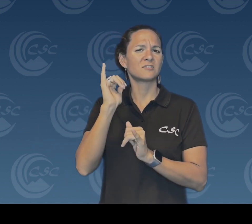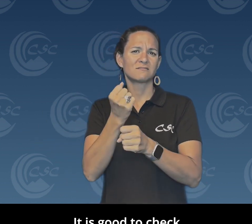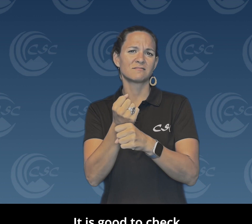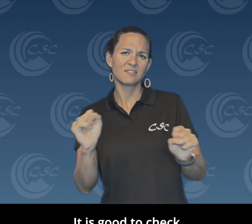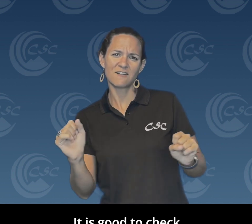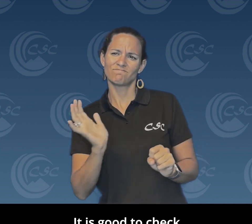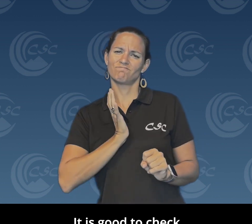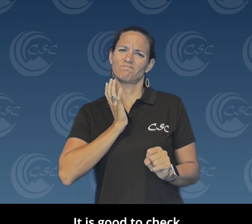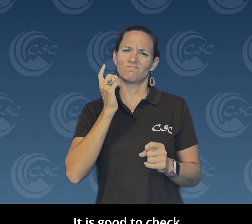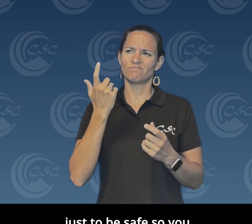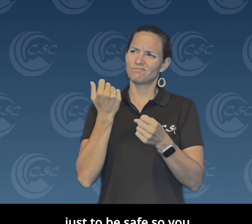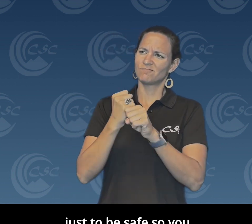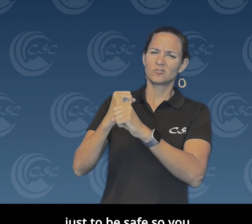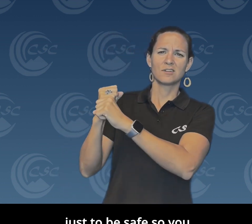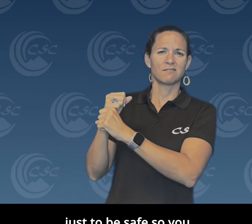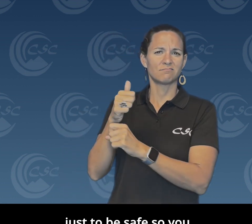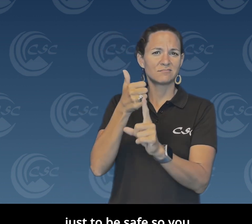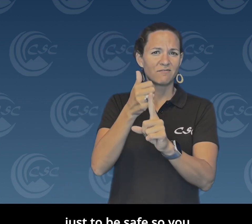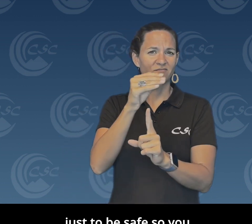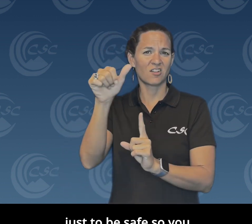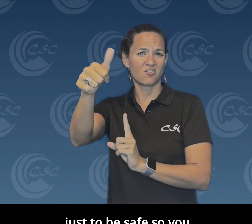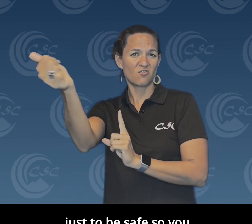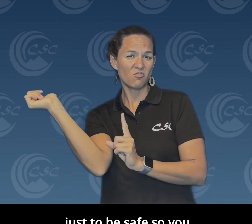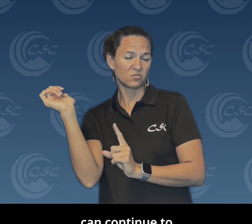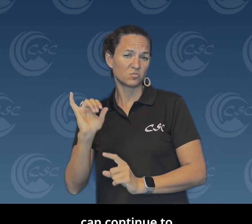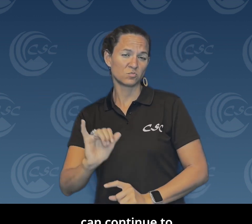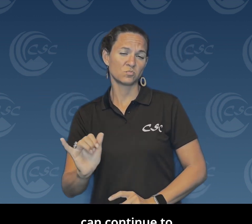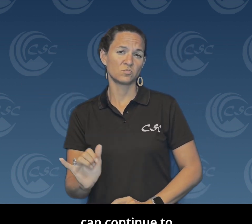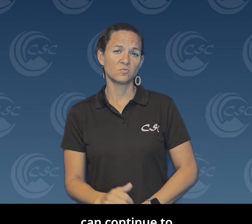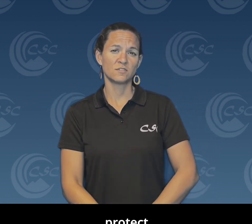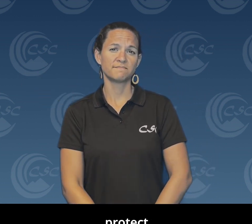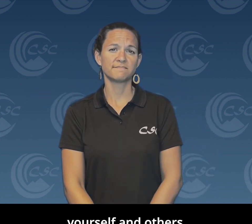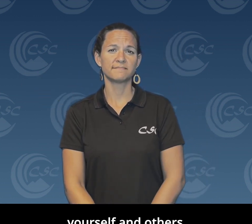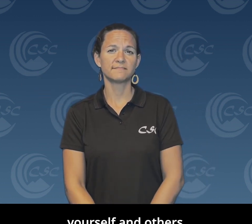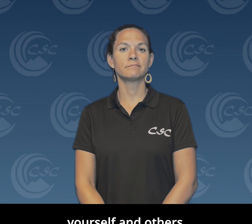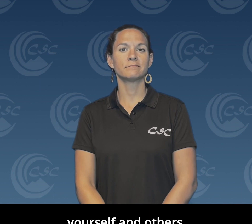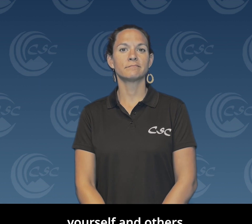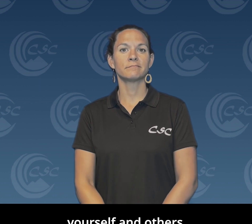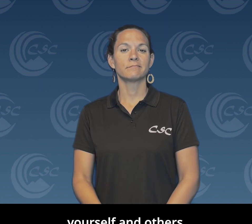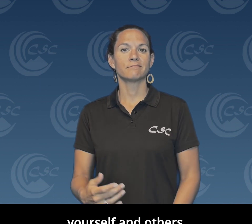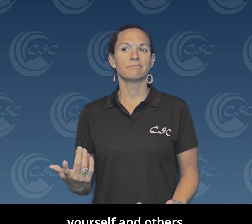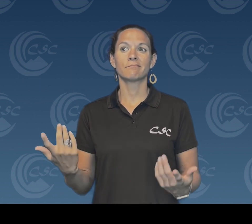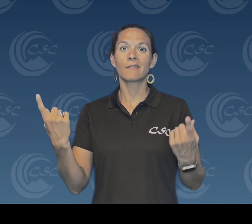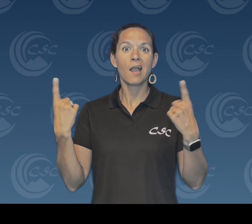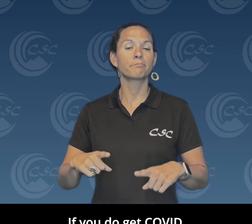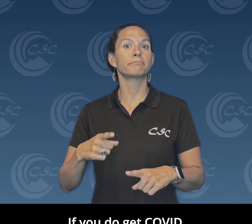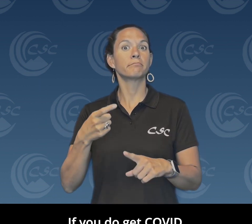It is good to check just to be safe so you can continue to protect yourself and others. If you do